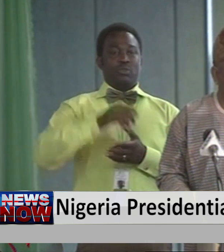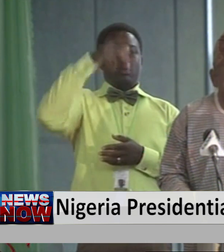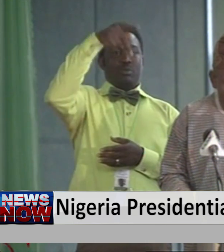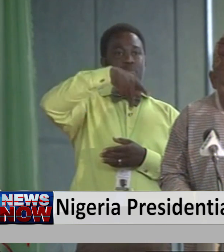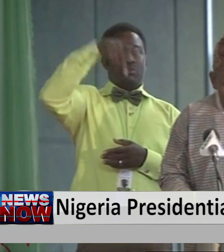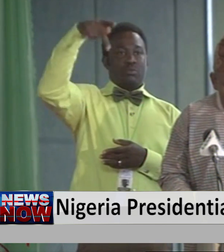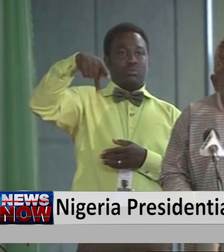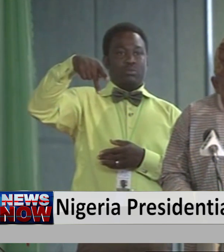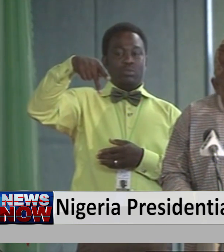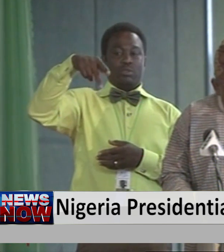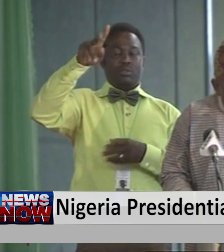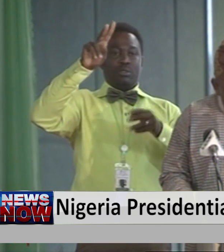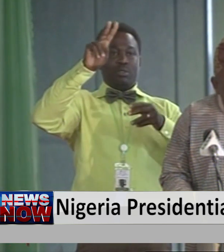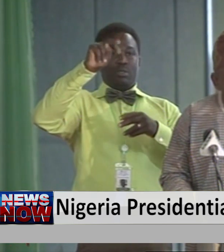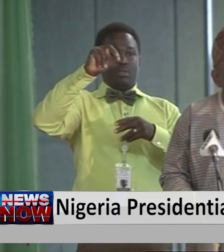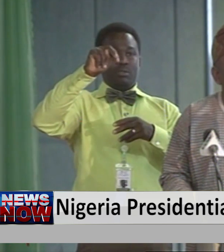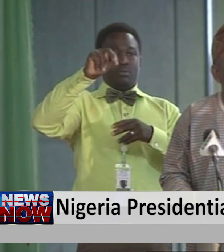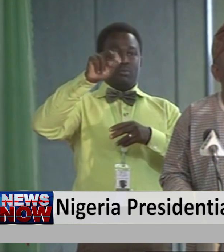PPM